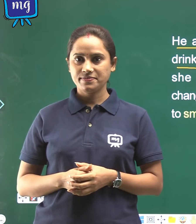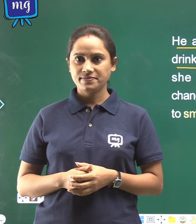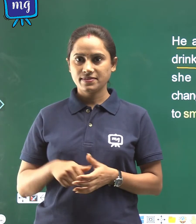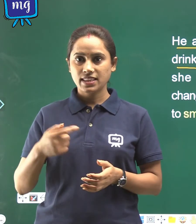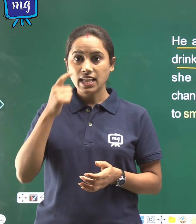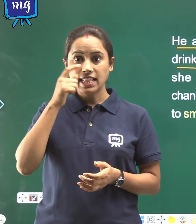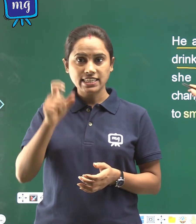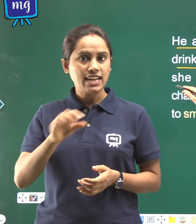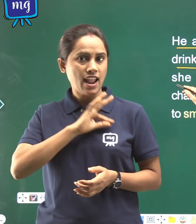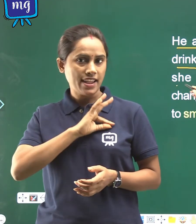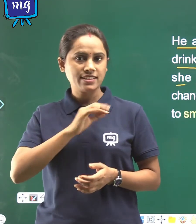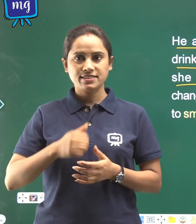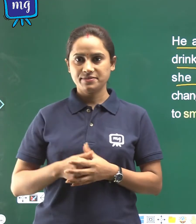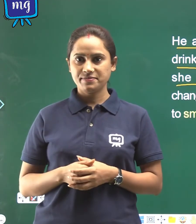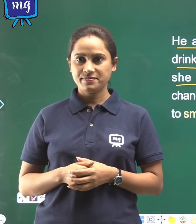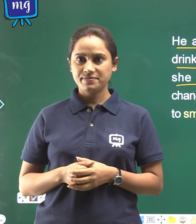that she likes